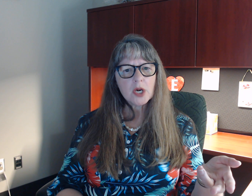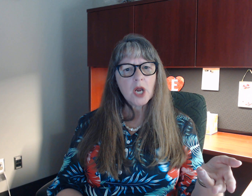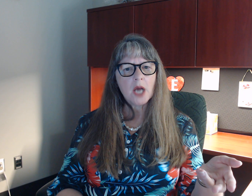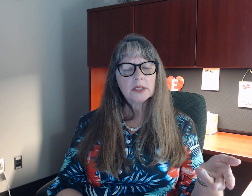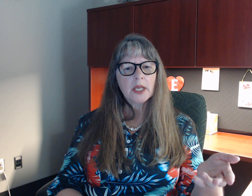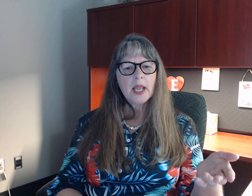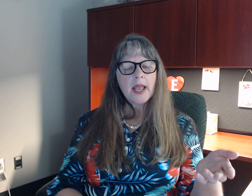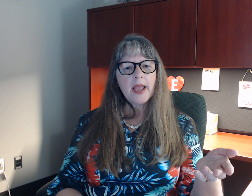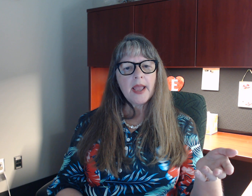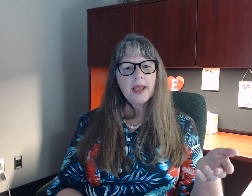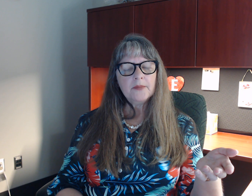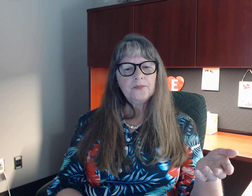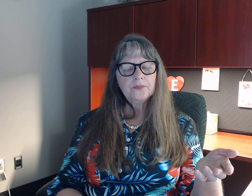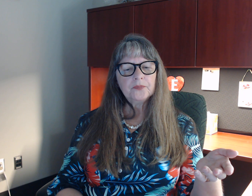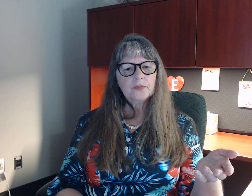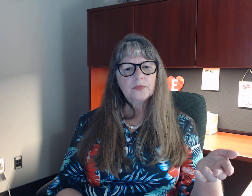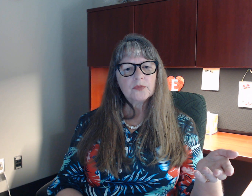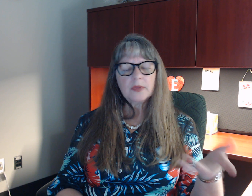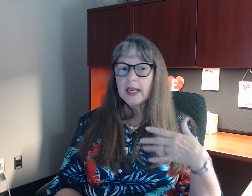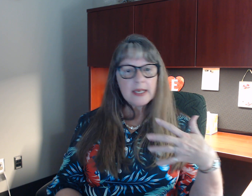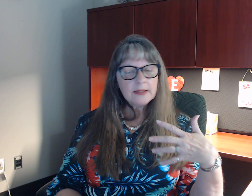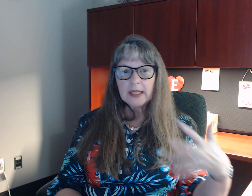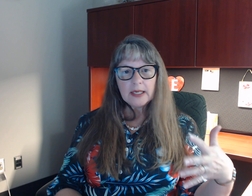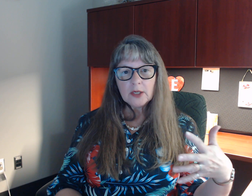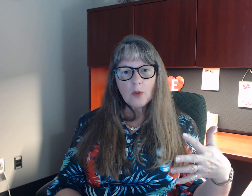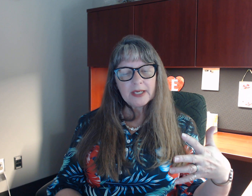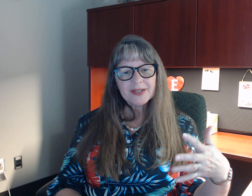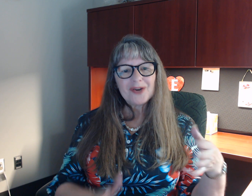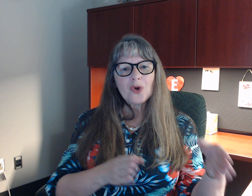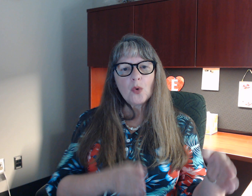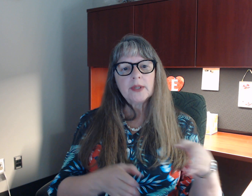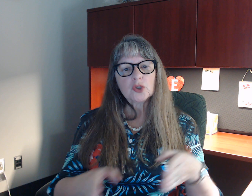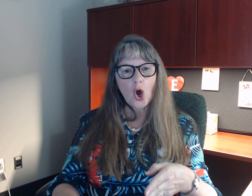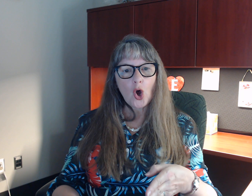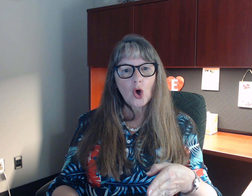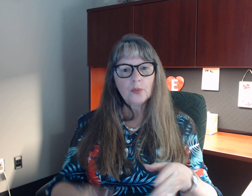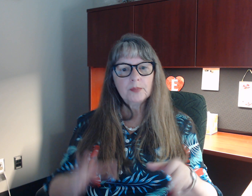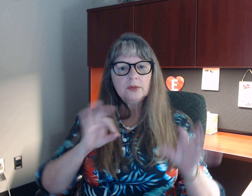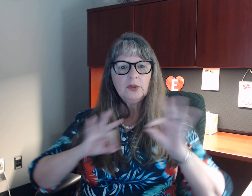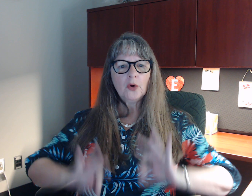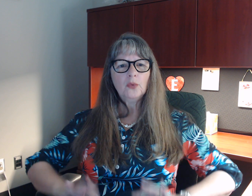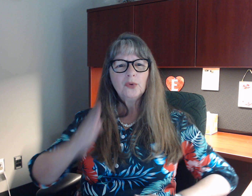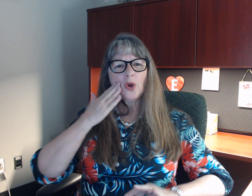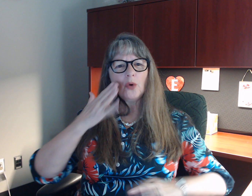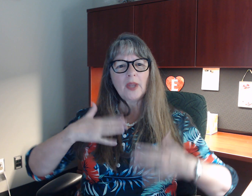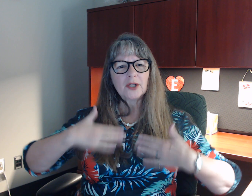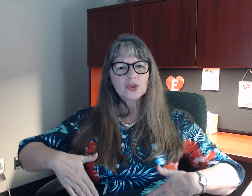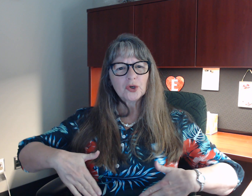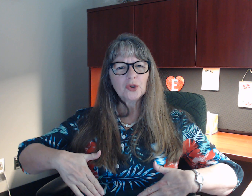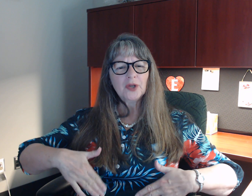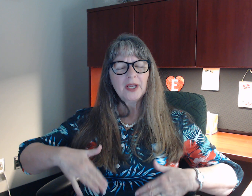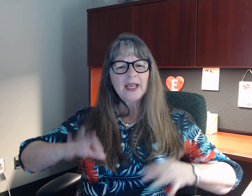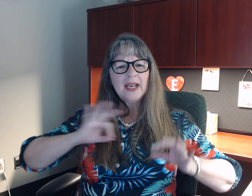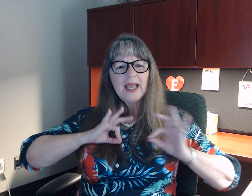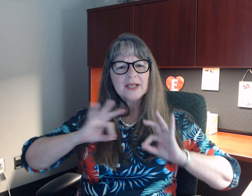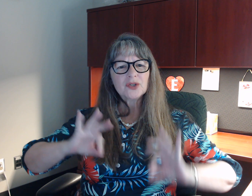dots. And they didn't know because they don't know what it's called. But like a shirt and has